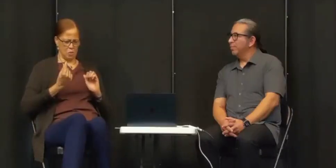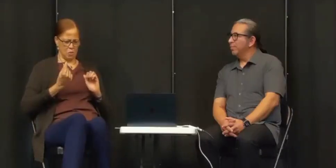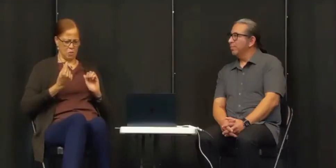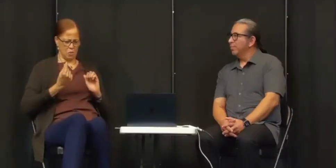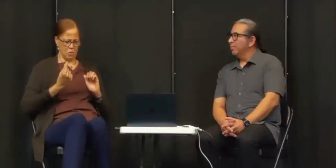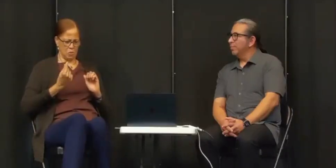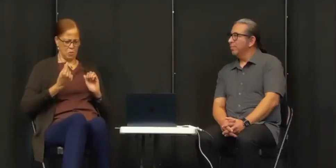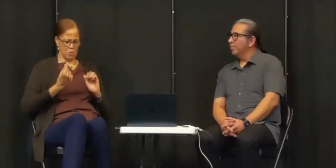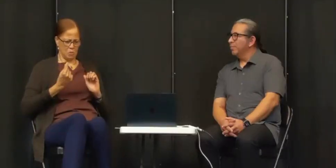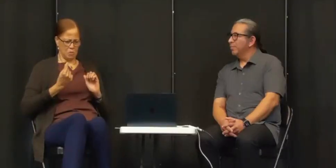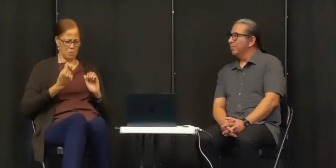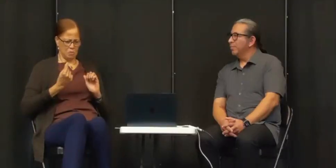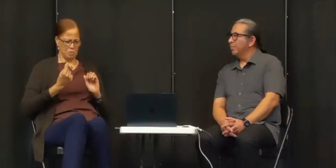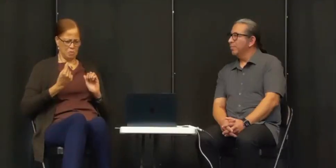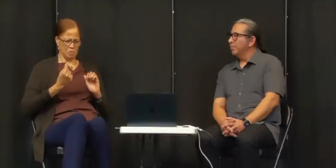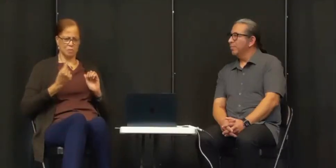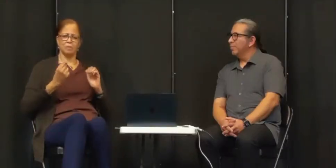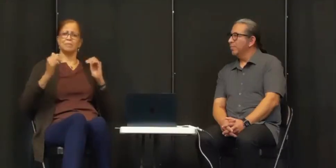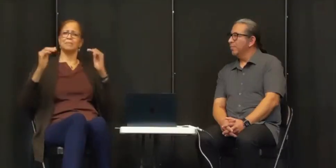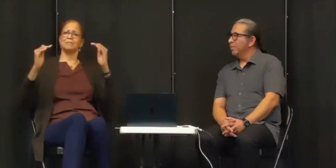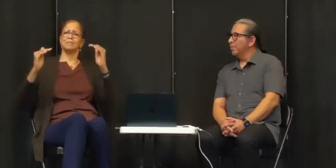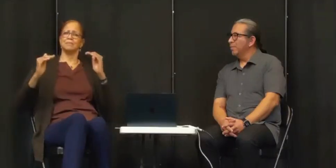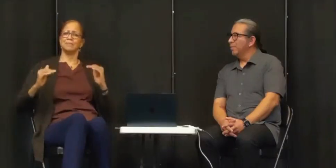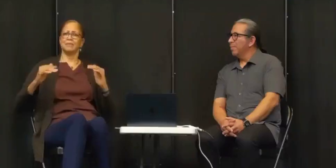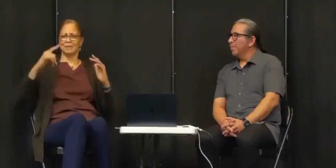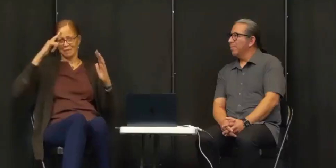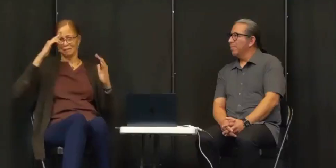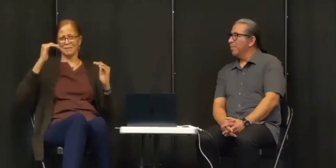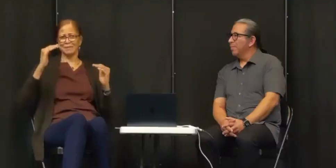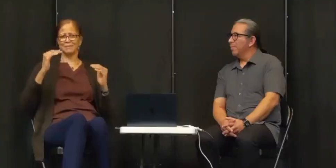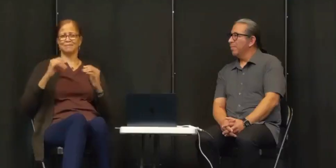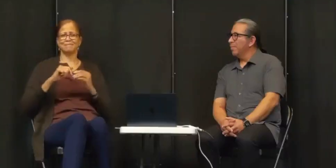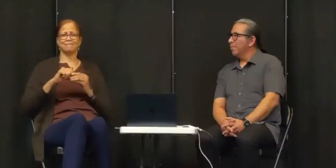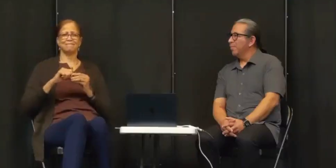imagine these scenarios and ask yourself, what am I going to do when this happens?